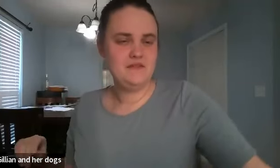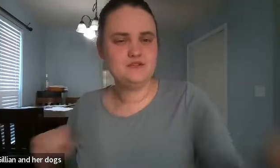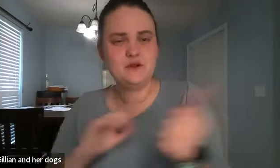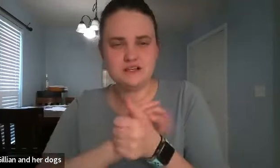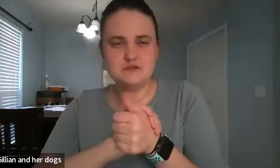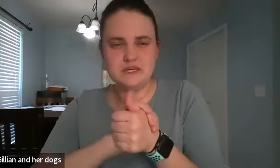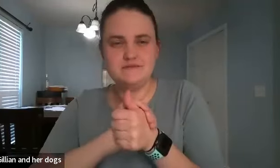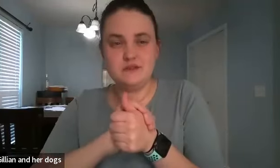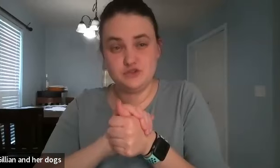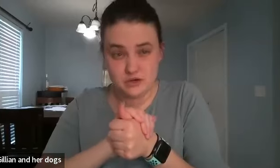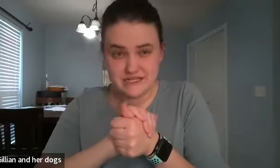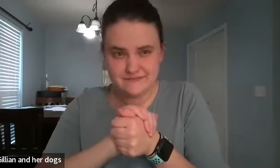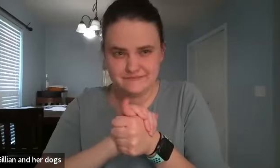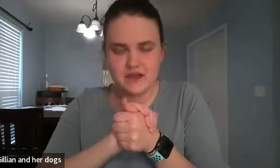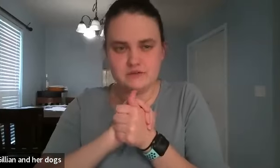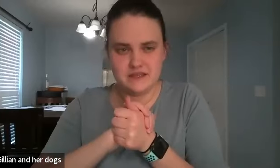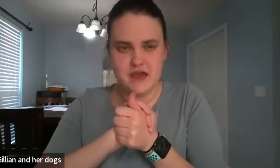This would also be for like tortoise. I will say that.